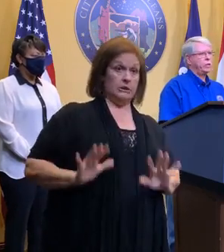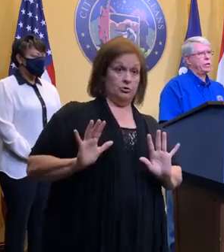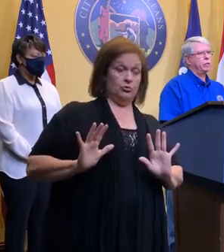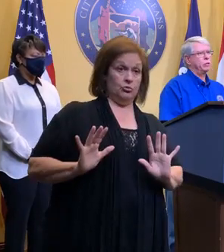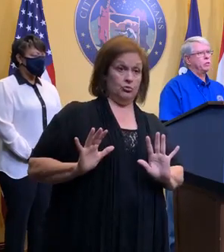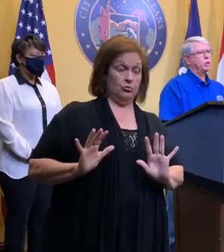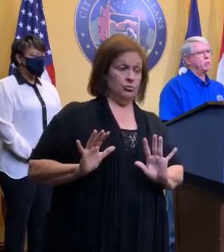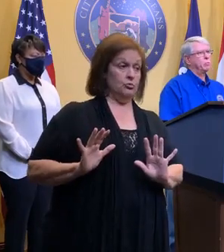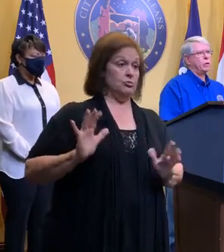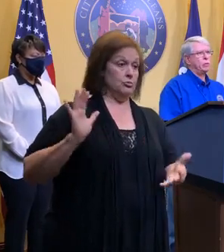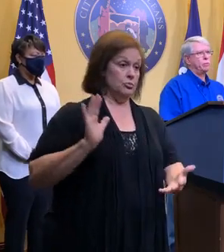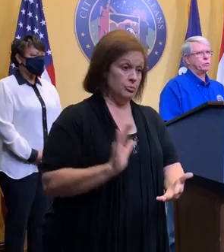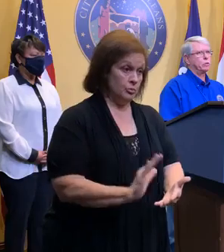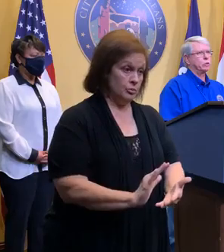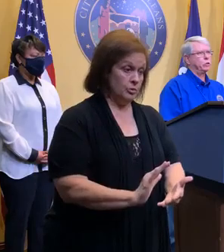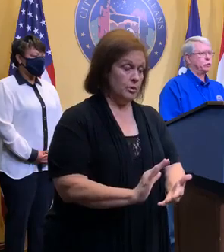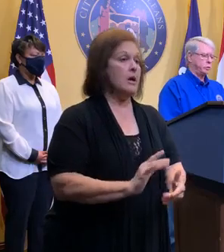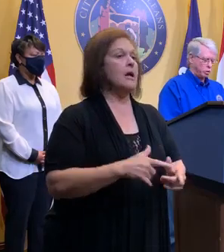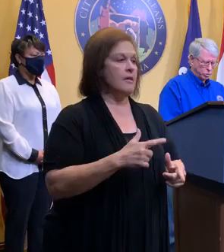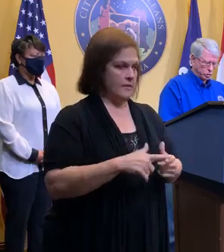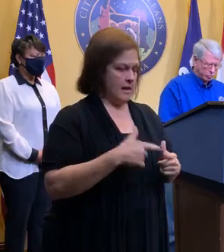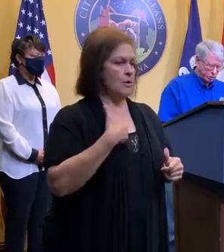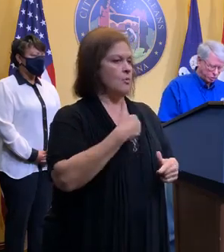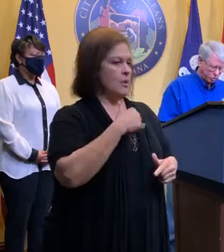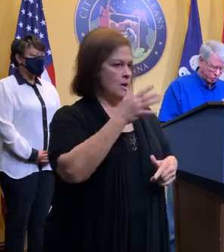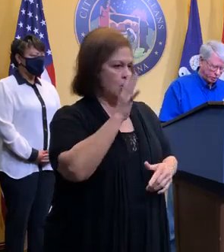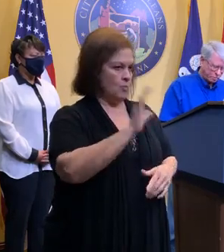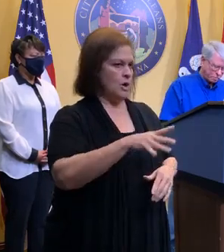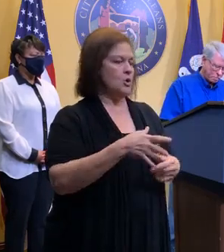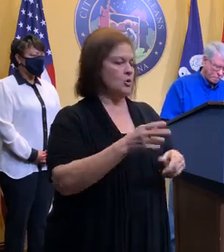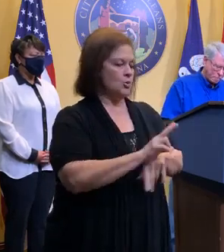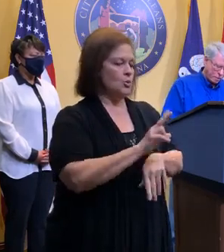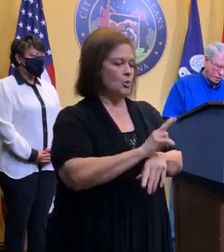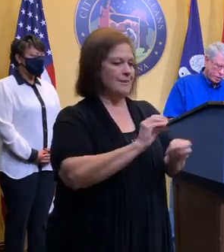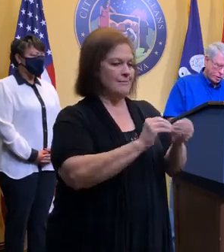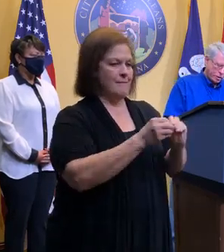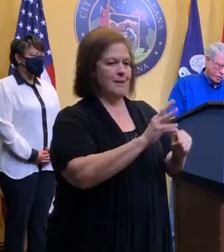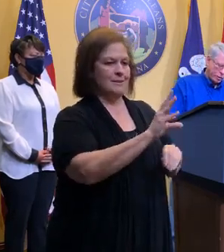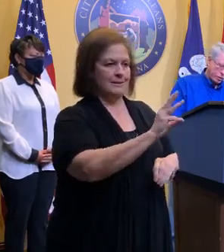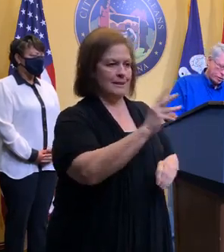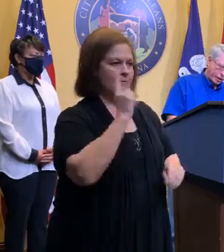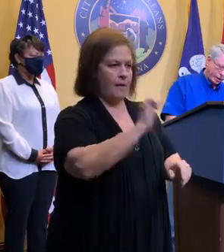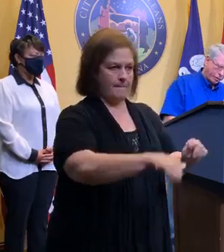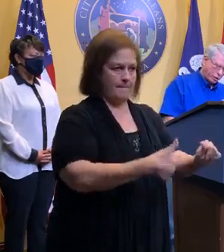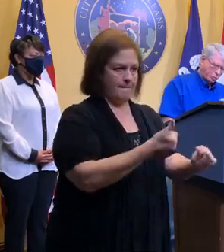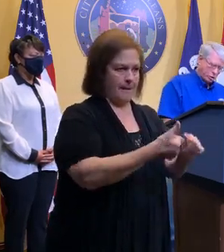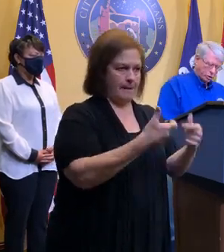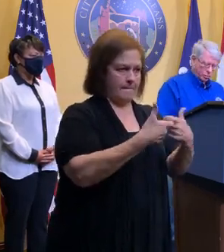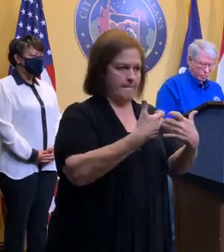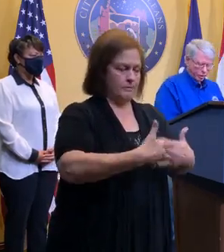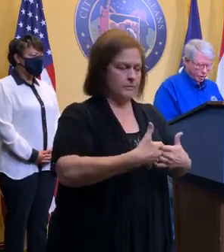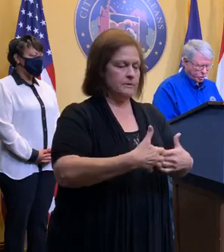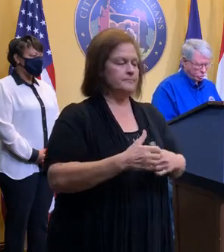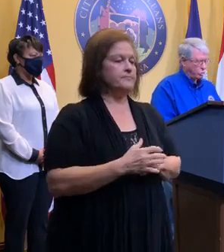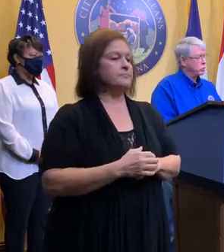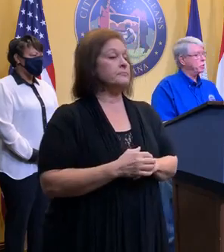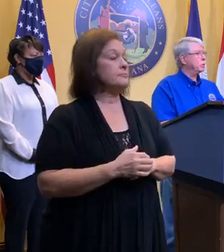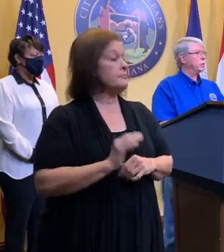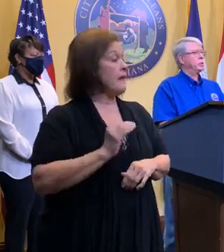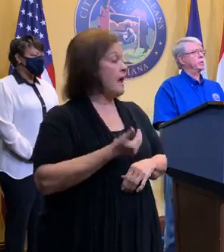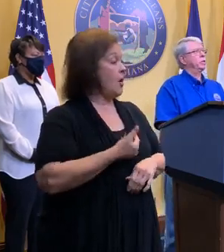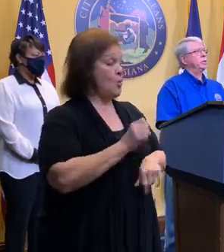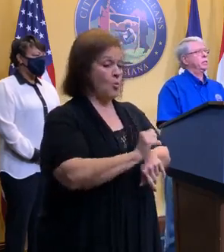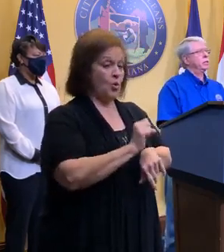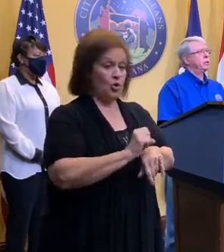that facility, and then power that facility using turbo generator number 6. Regarding staffing and departmental preparations,